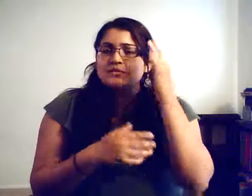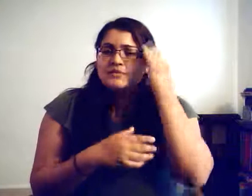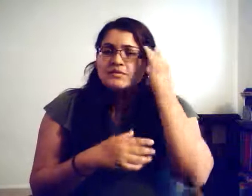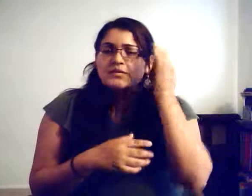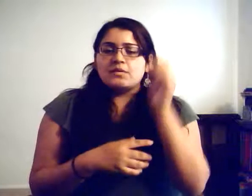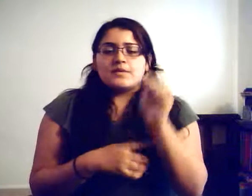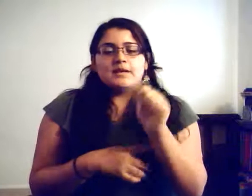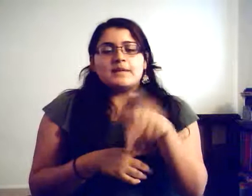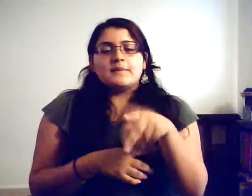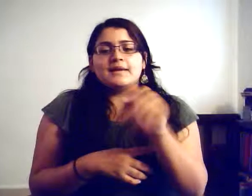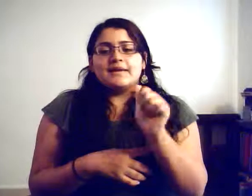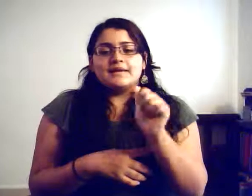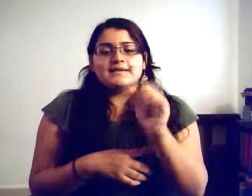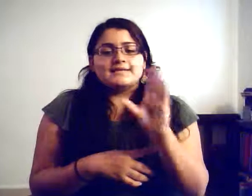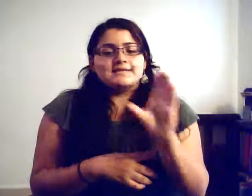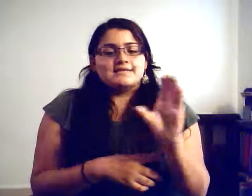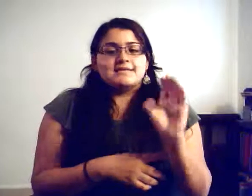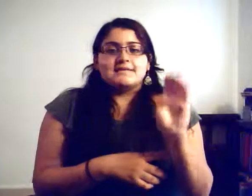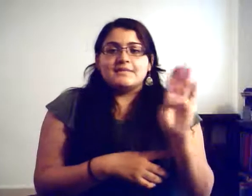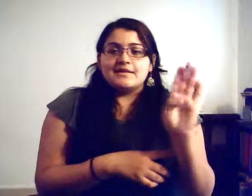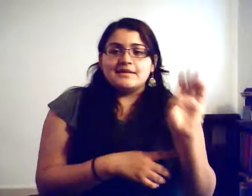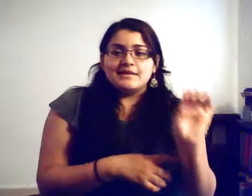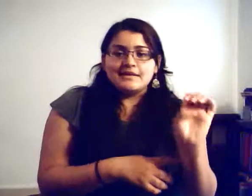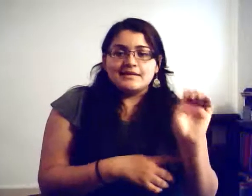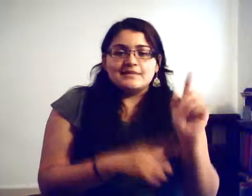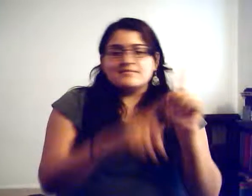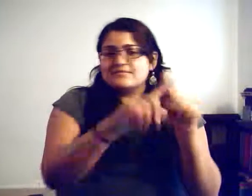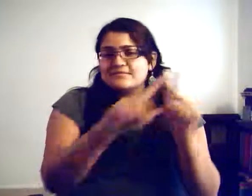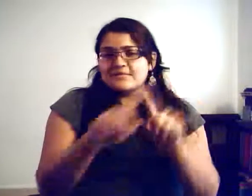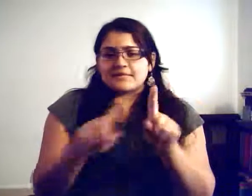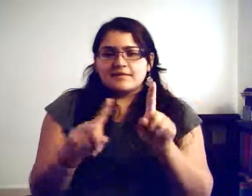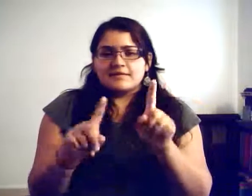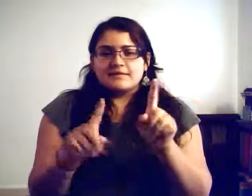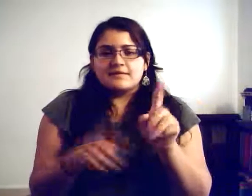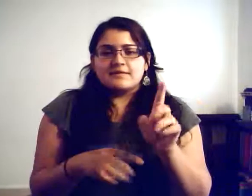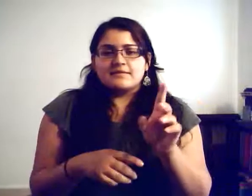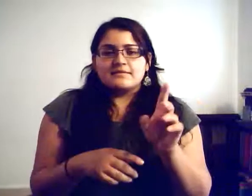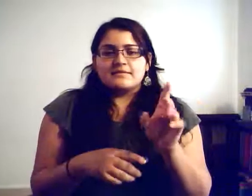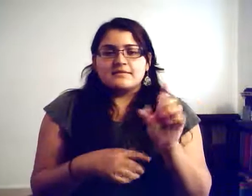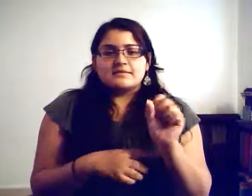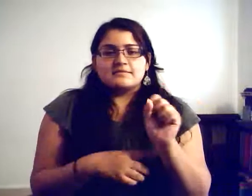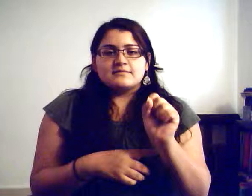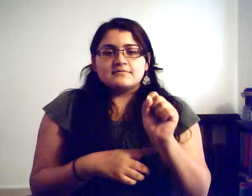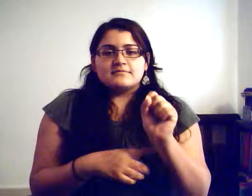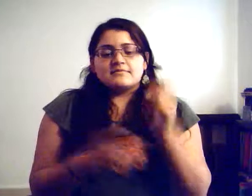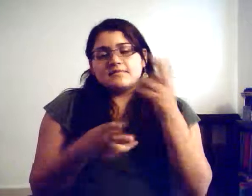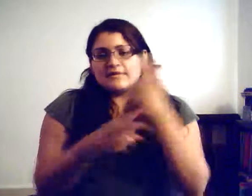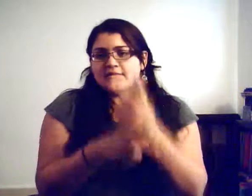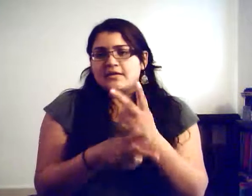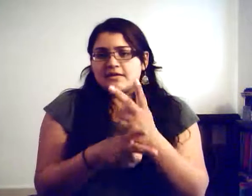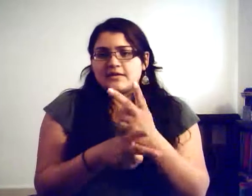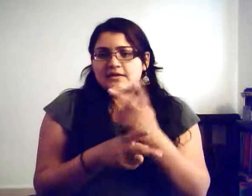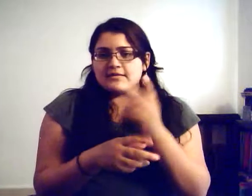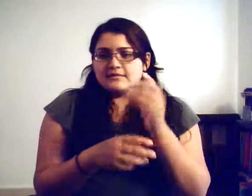papers in the content areas. And I think it was a really beneficial course for students who were thinking about becoming